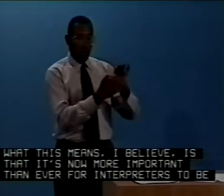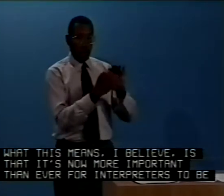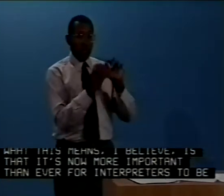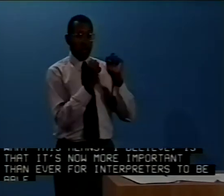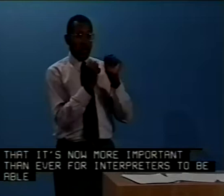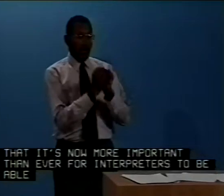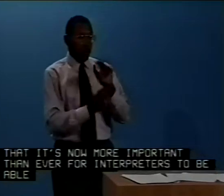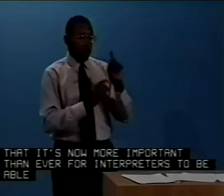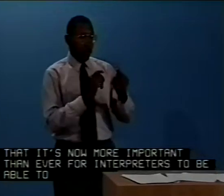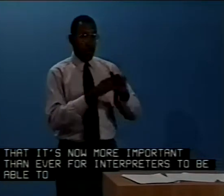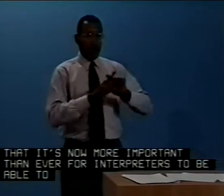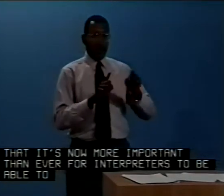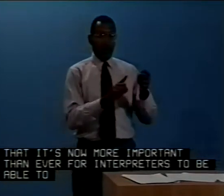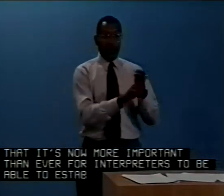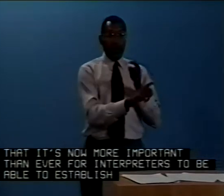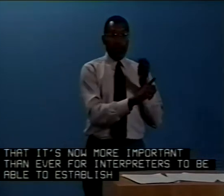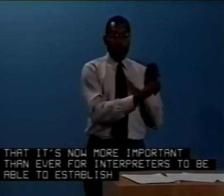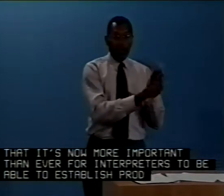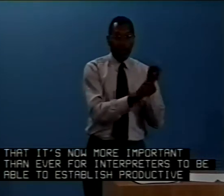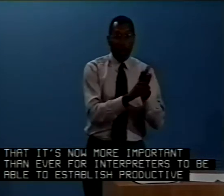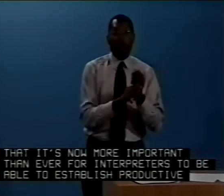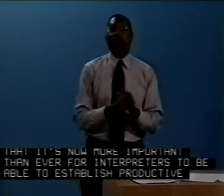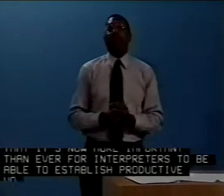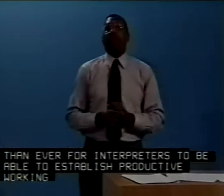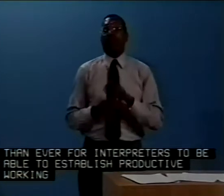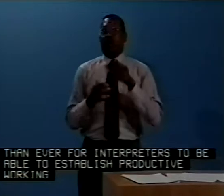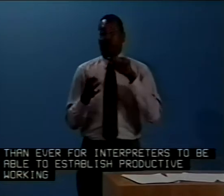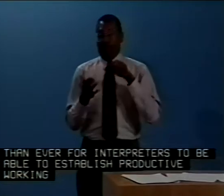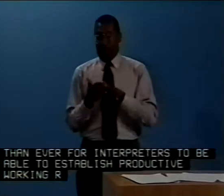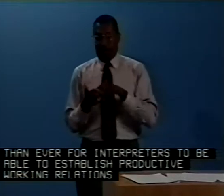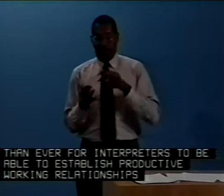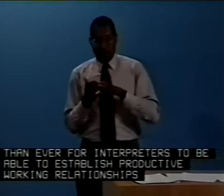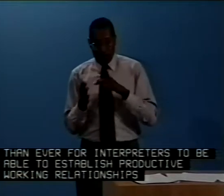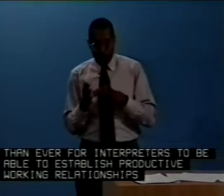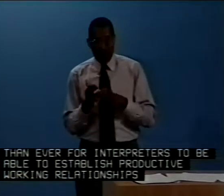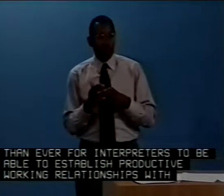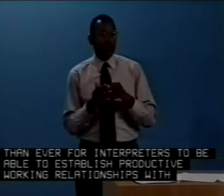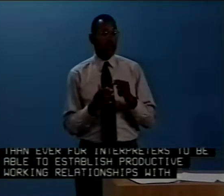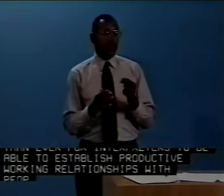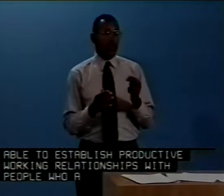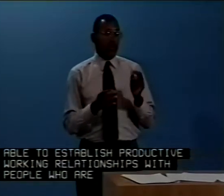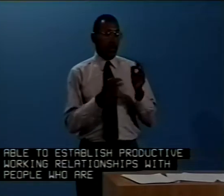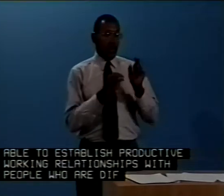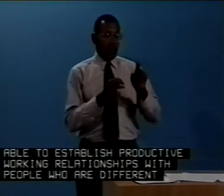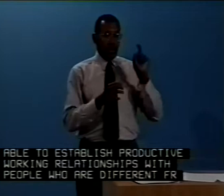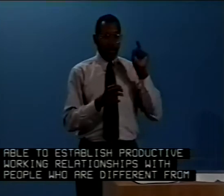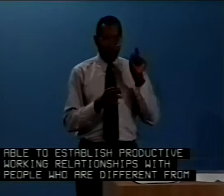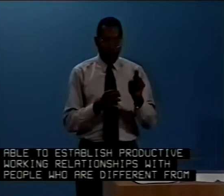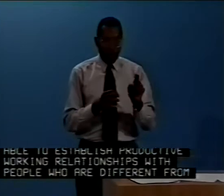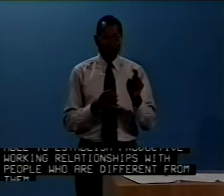working relationships with people who are different from themselves. And this means